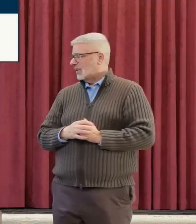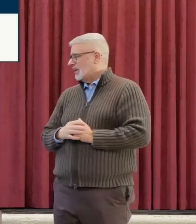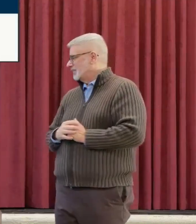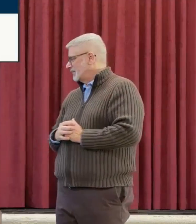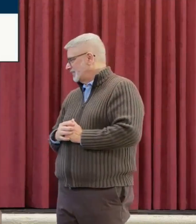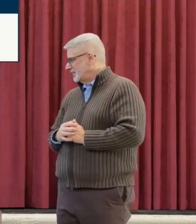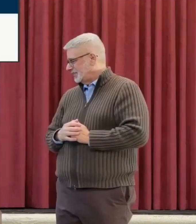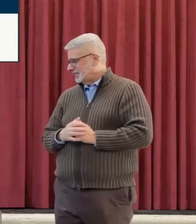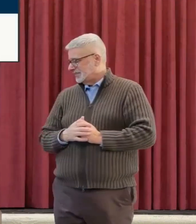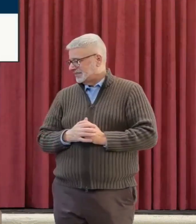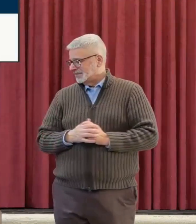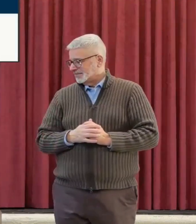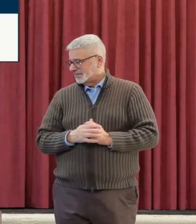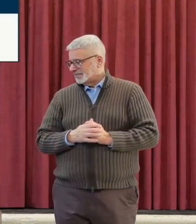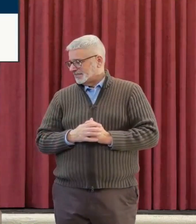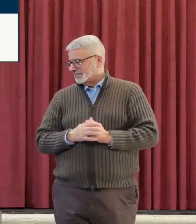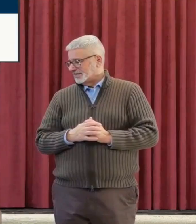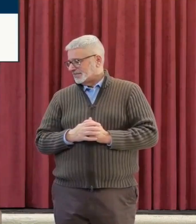Okay.